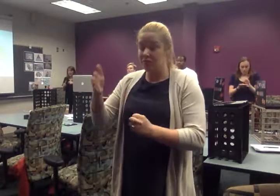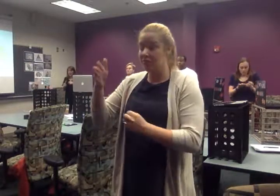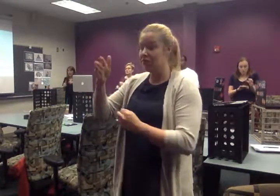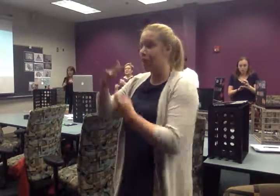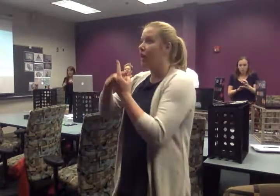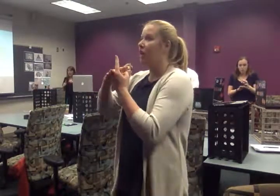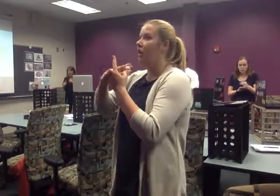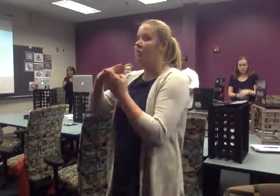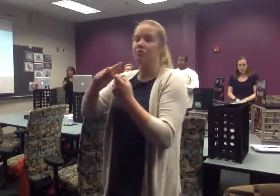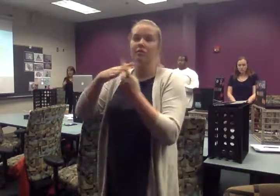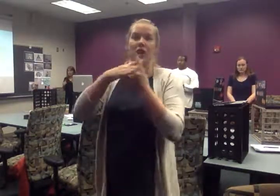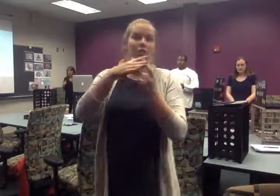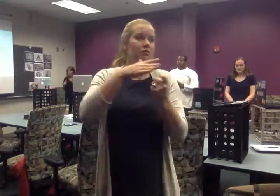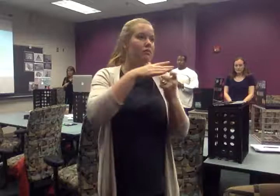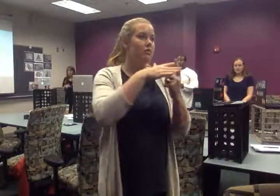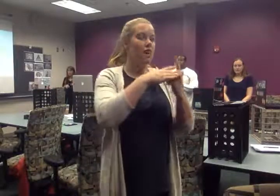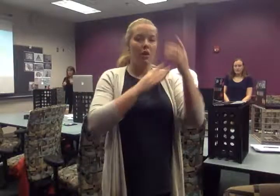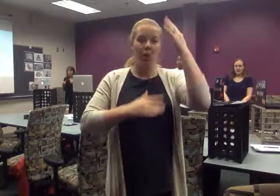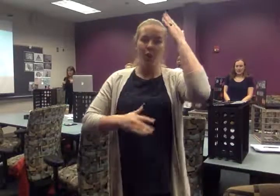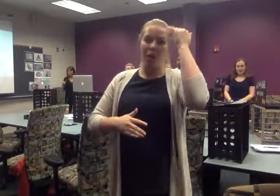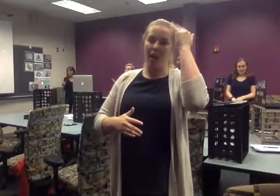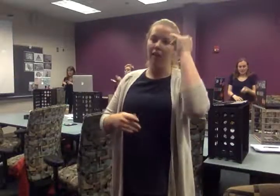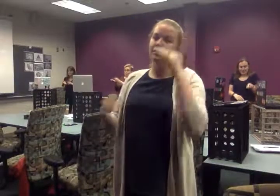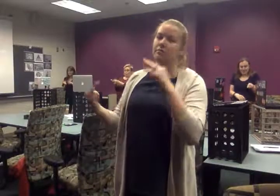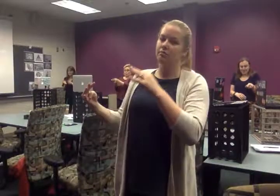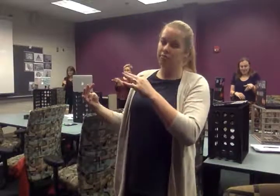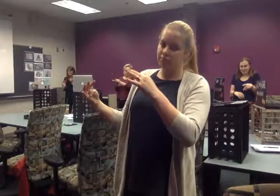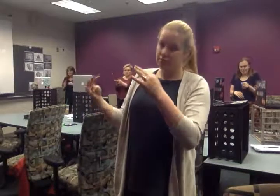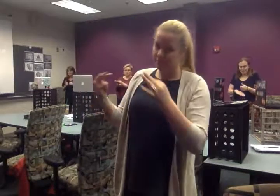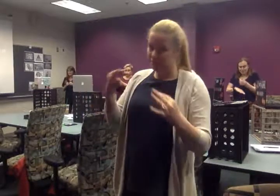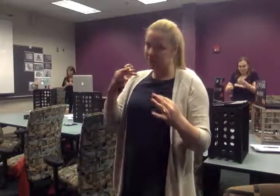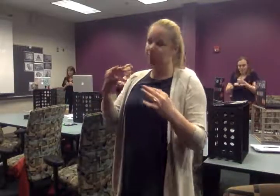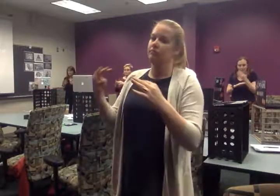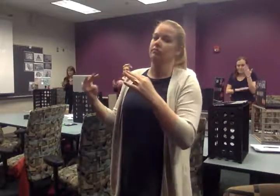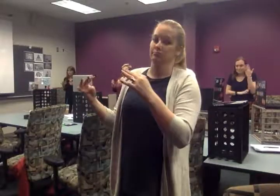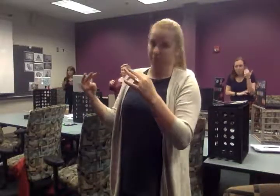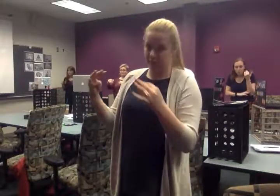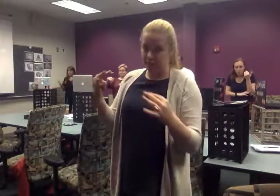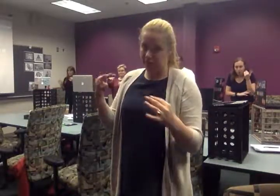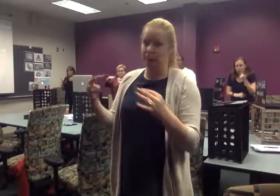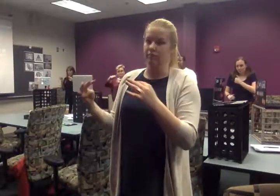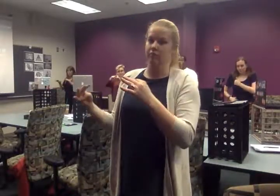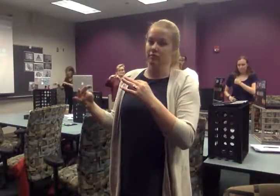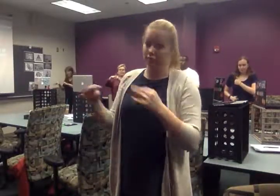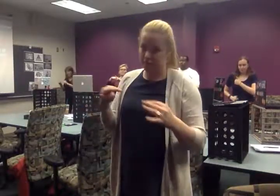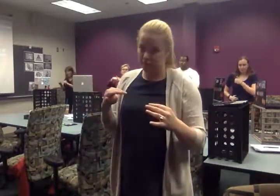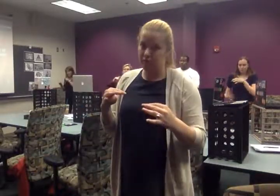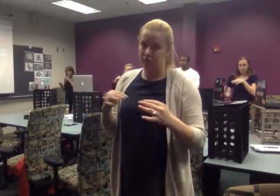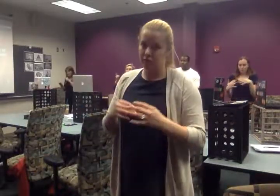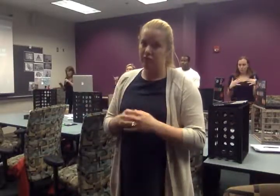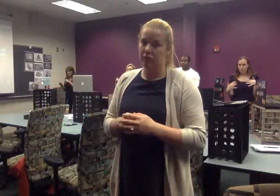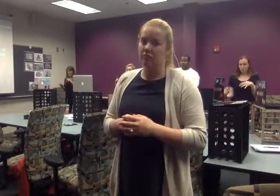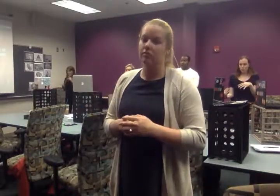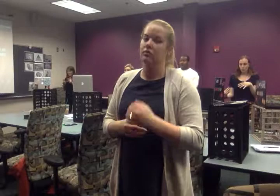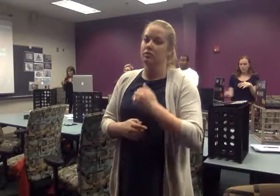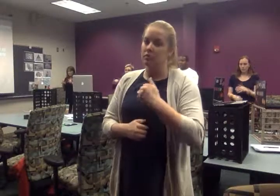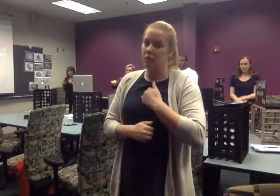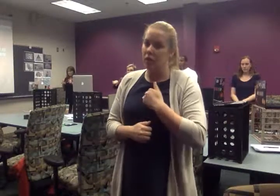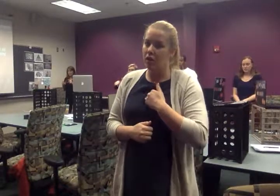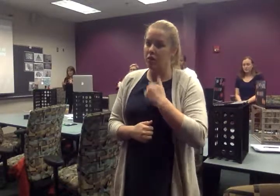to feed the machinery of war. He wrote, "The treasury is based upon mining, the army upon the treasury. He who has the army and